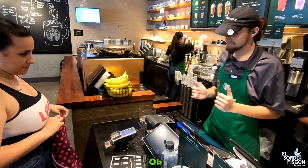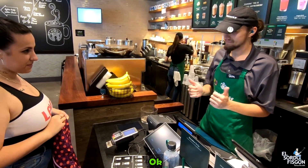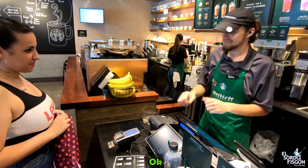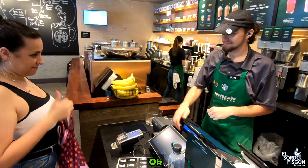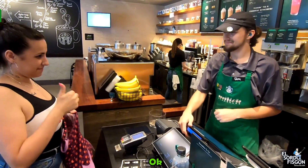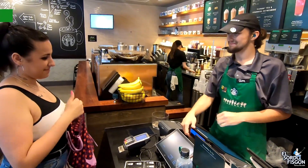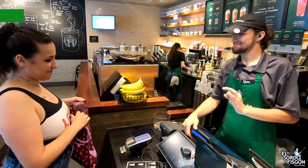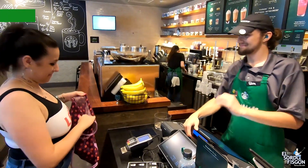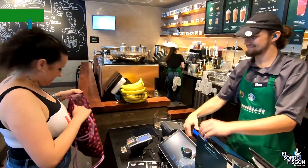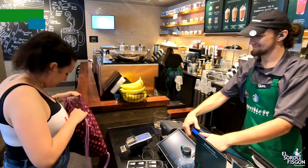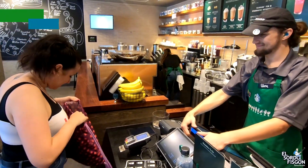Okay.